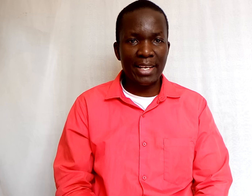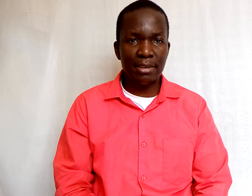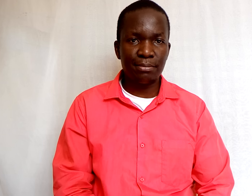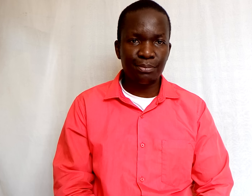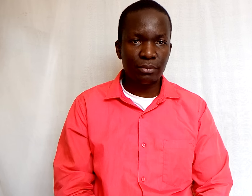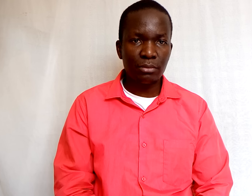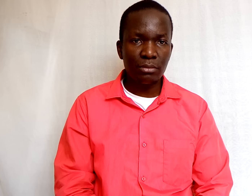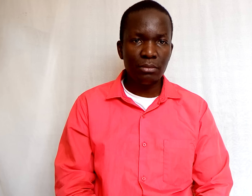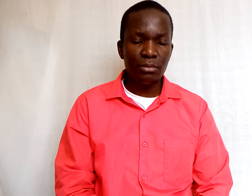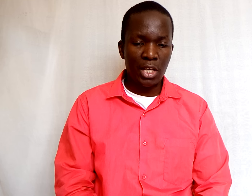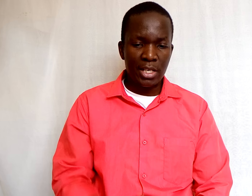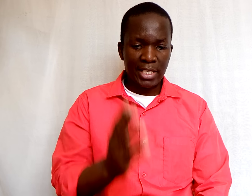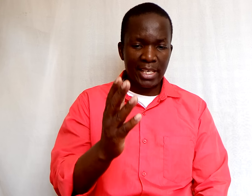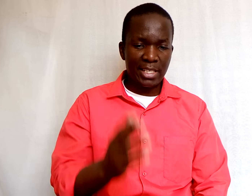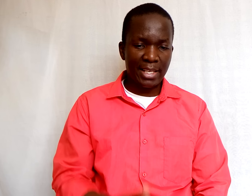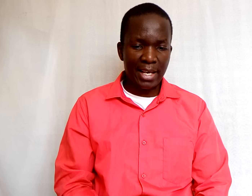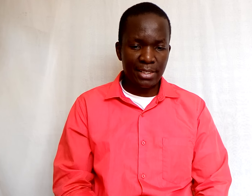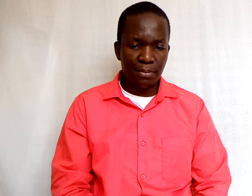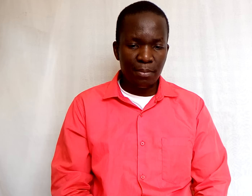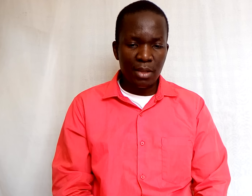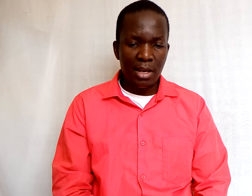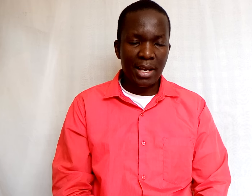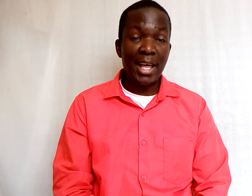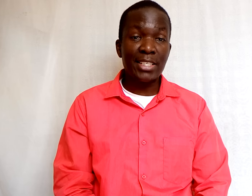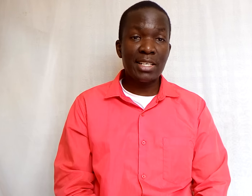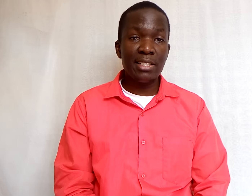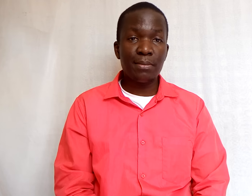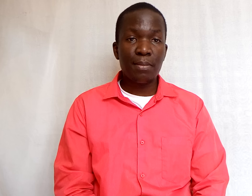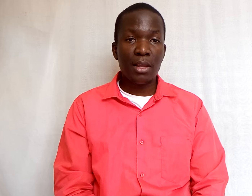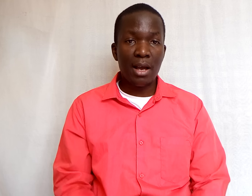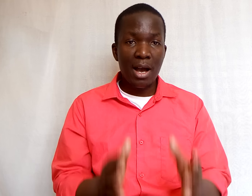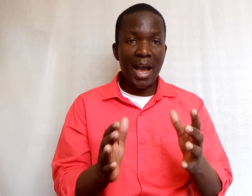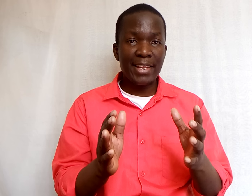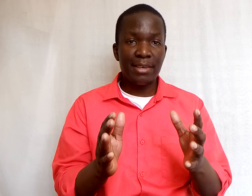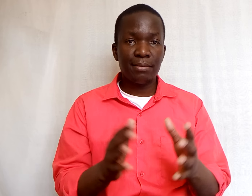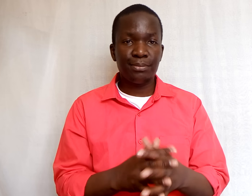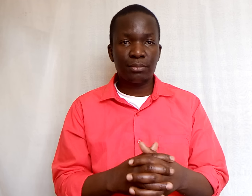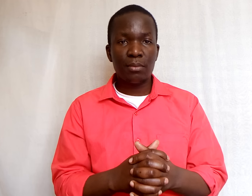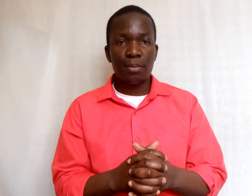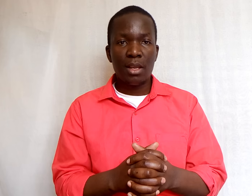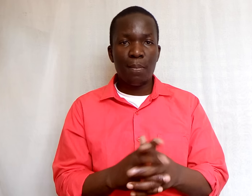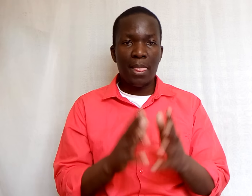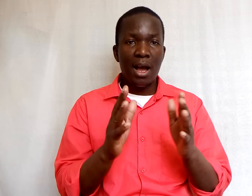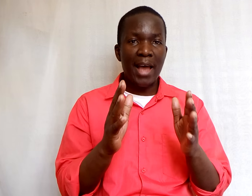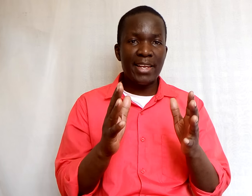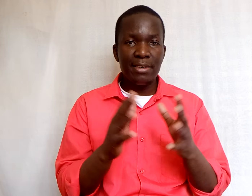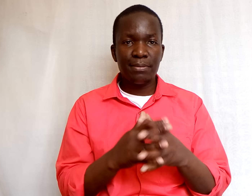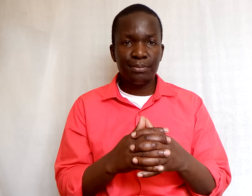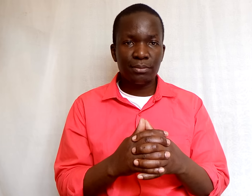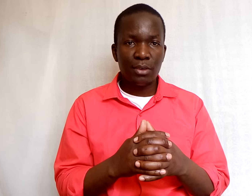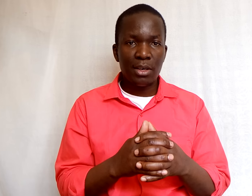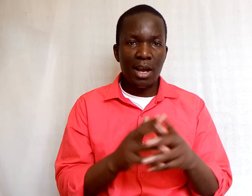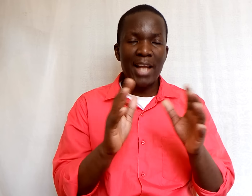signing. Take it like that. Lastly, honey. Honey. Honey is